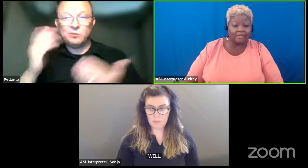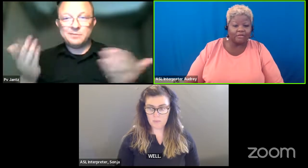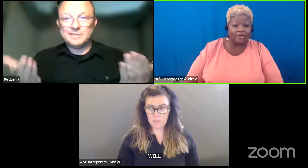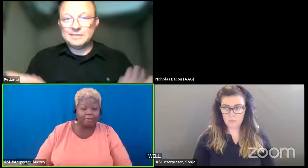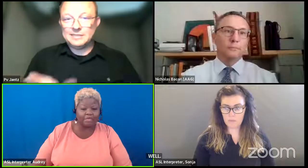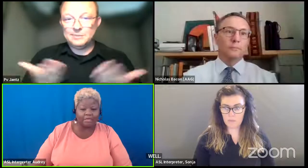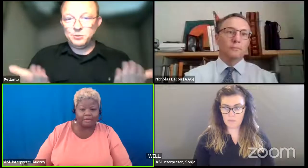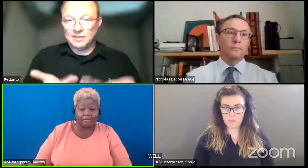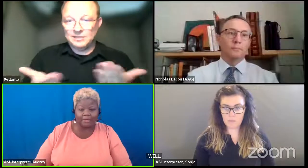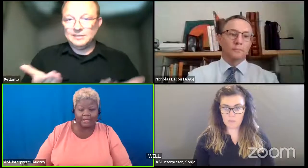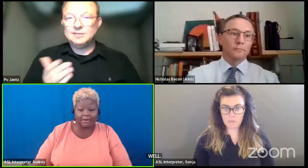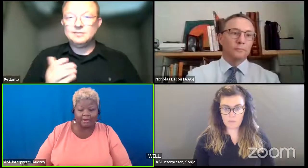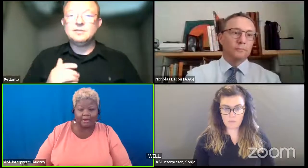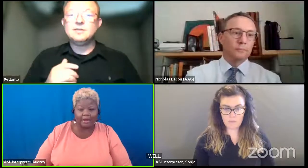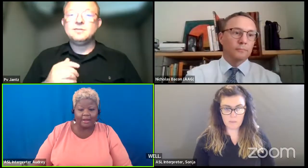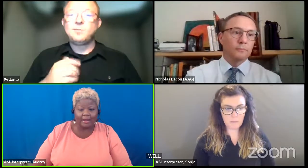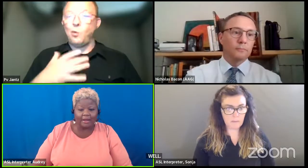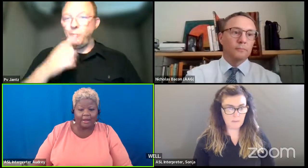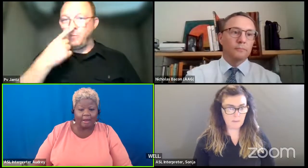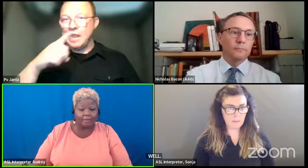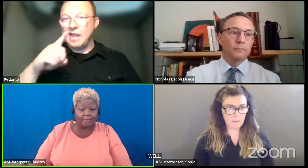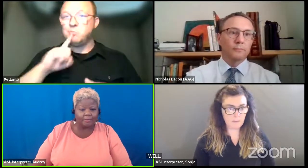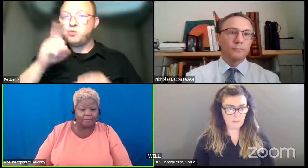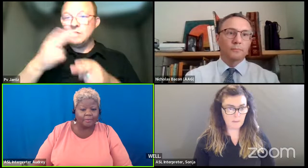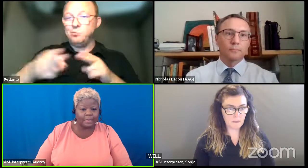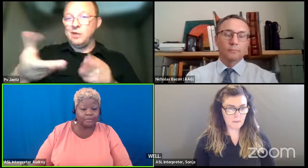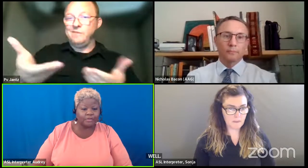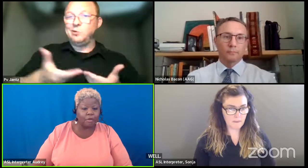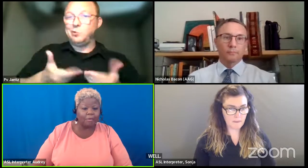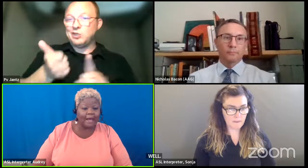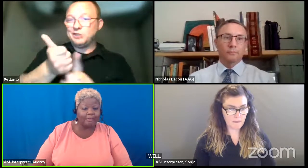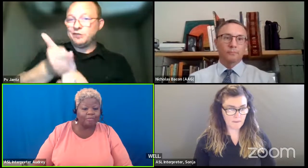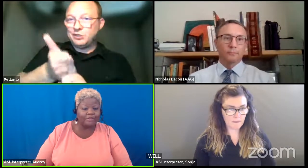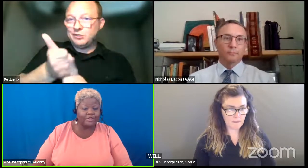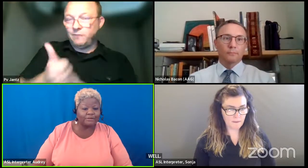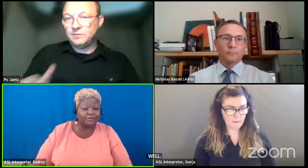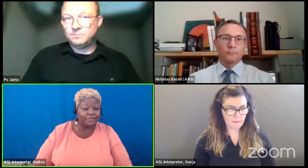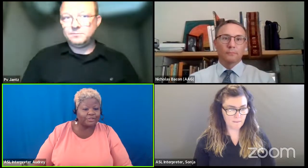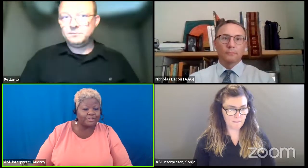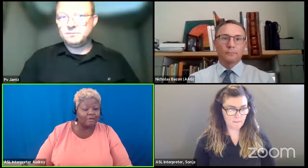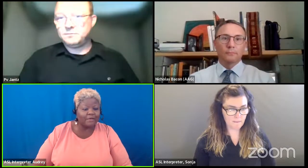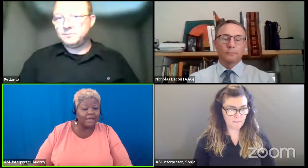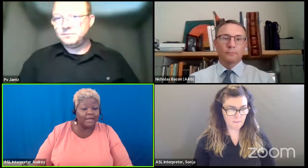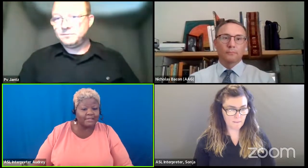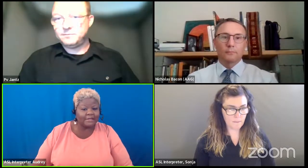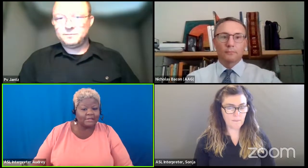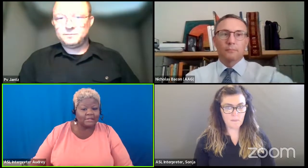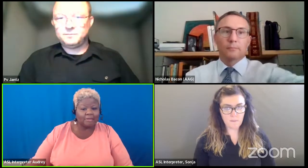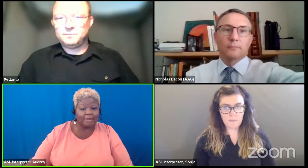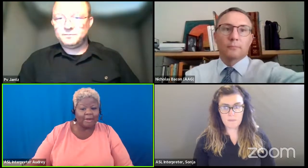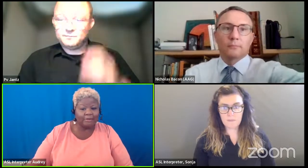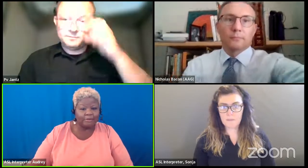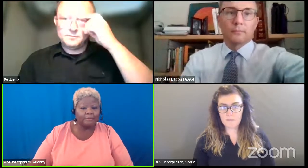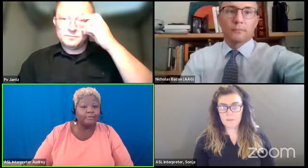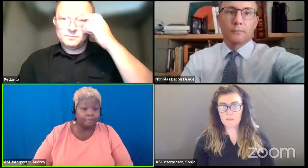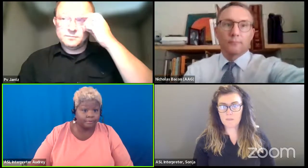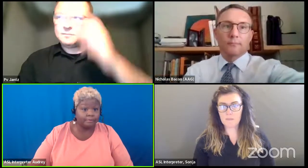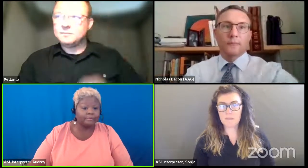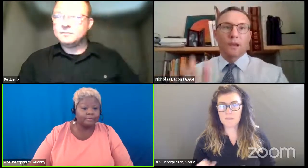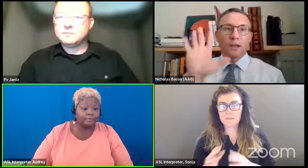meeting. Thank you very much, Nick, for being here. If you don't mind, briefly introducing yourself and telling us a little bit about